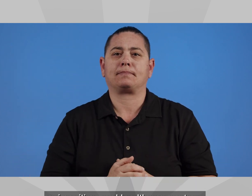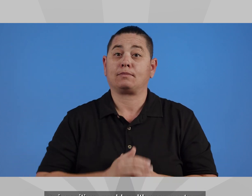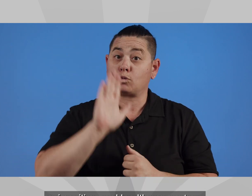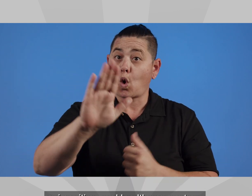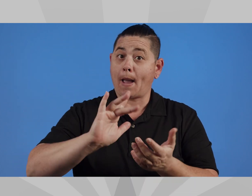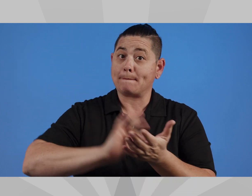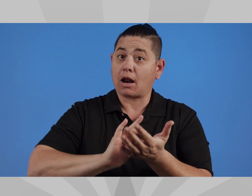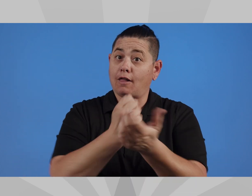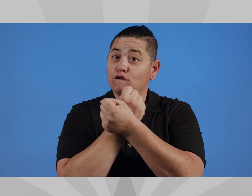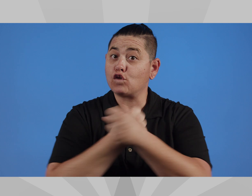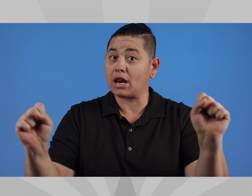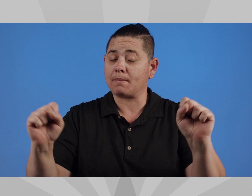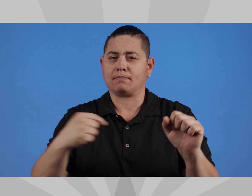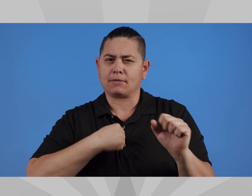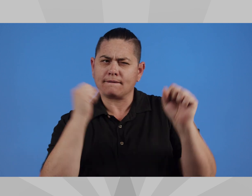healthcare system.